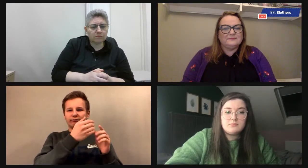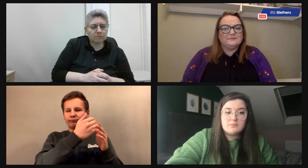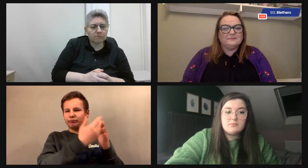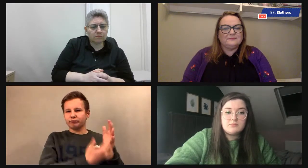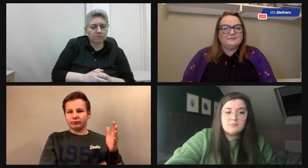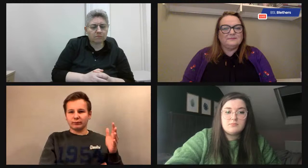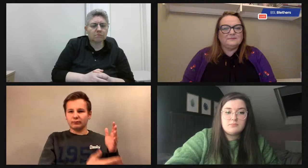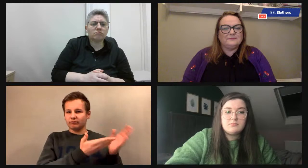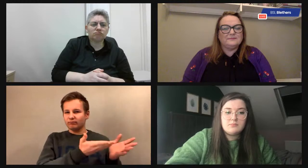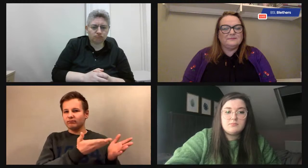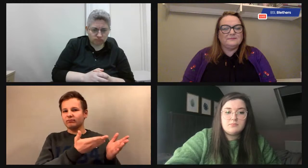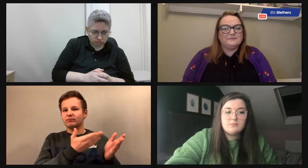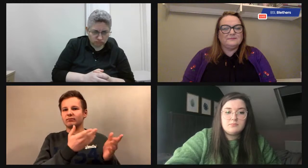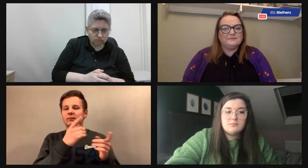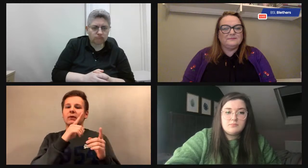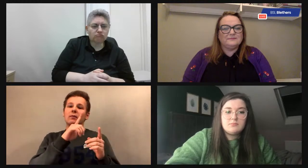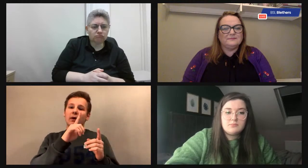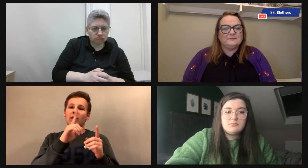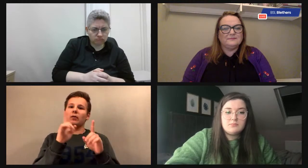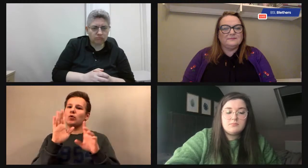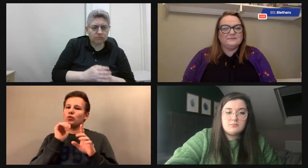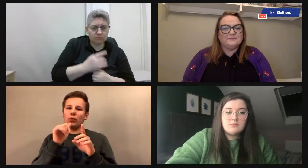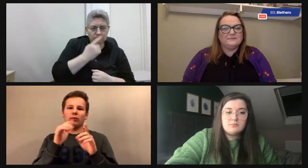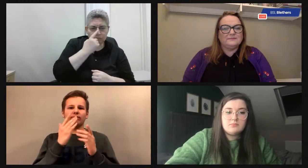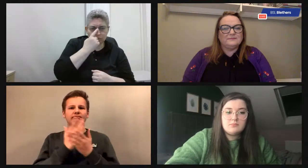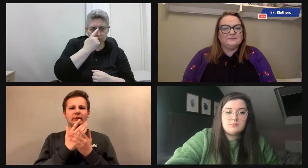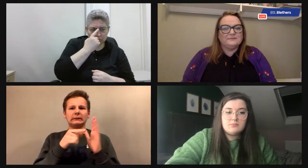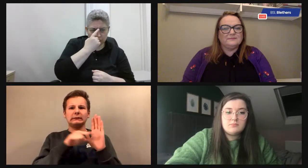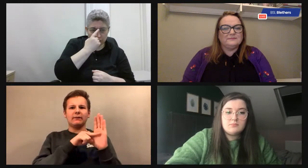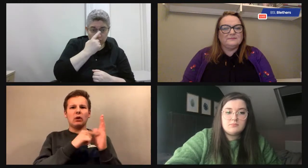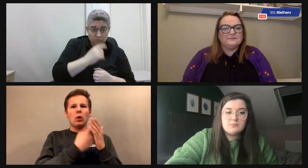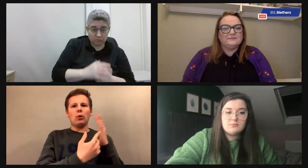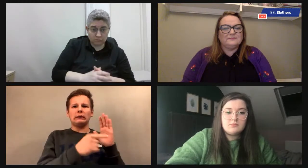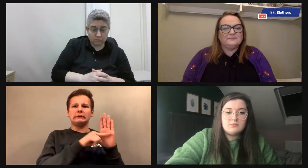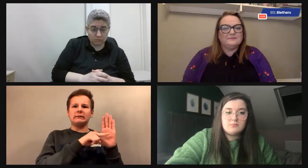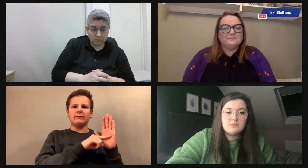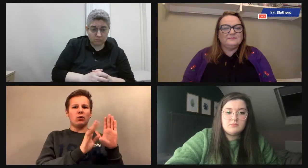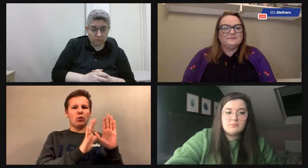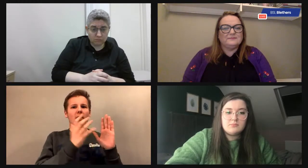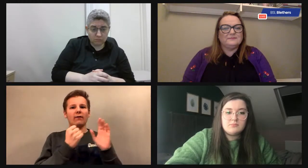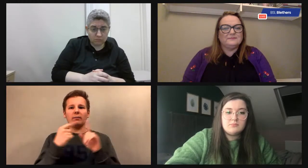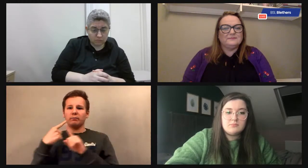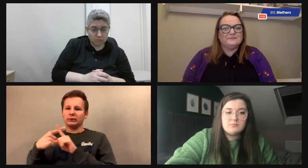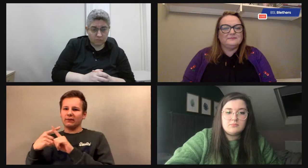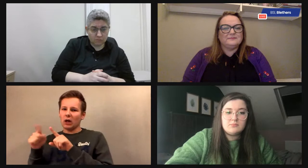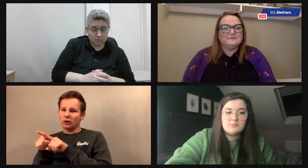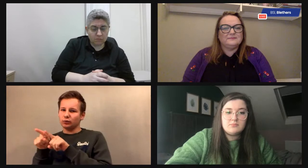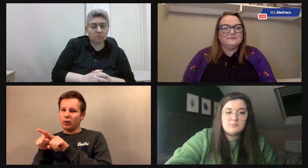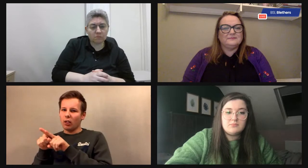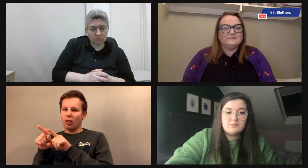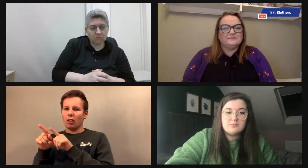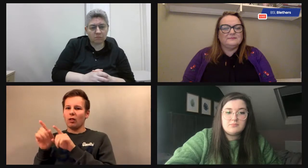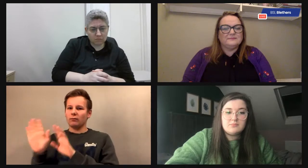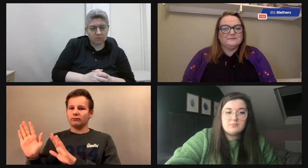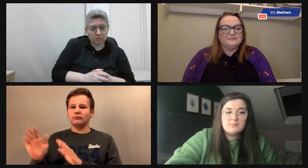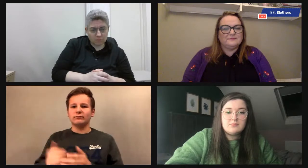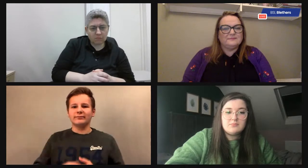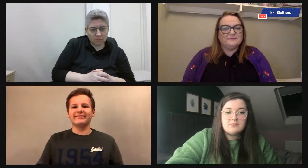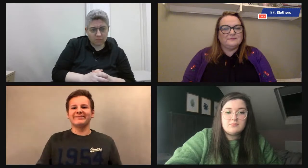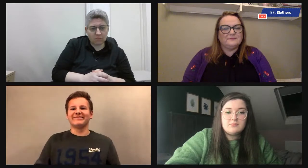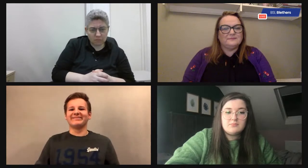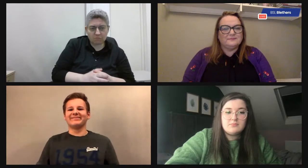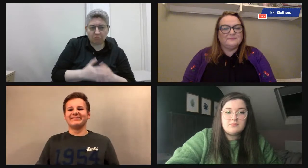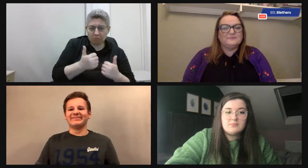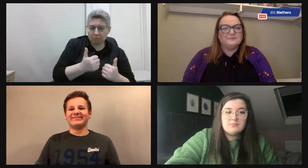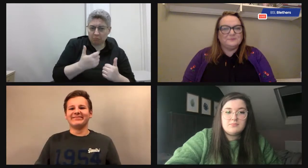or anxious. There's a whole list of things that it could mean, but it doesn't have to be just a